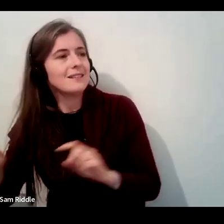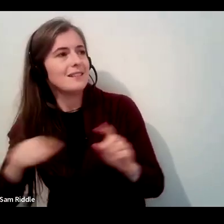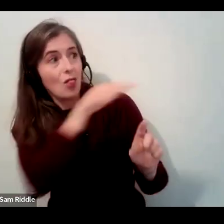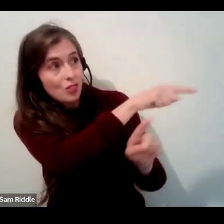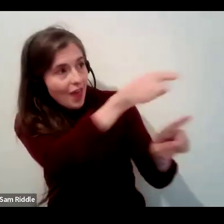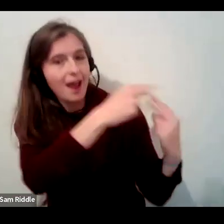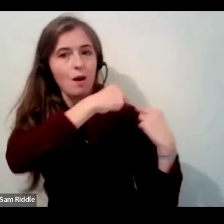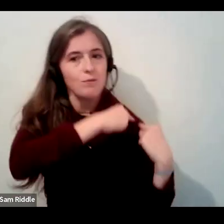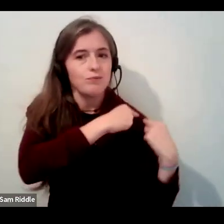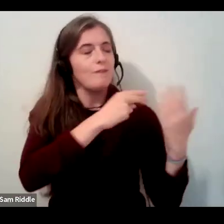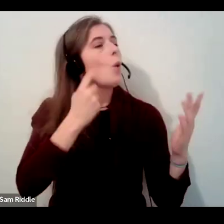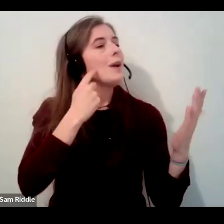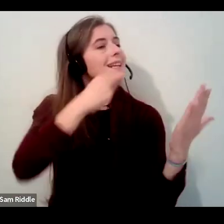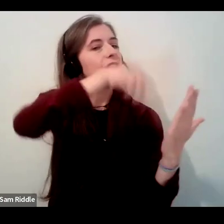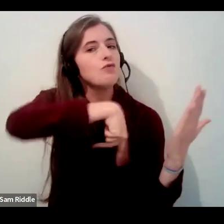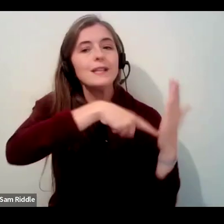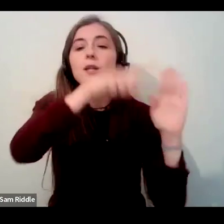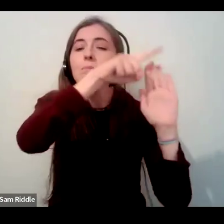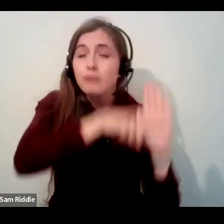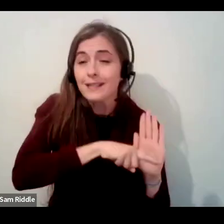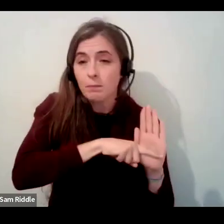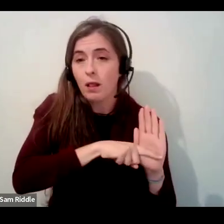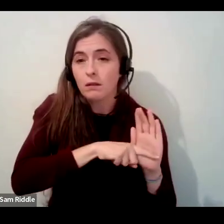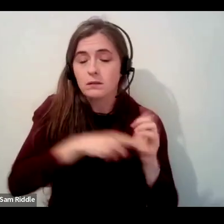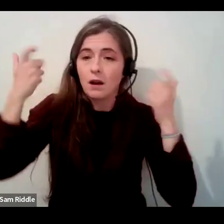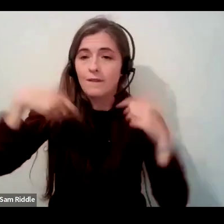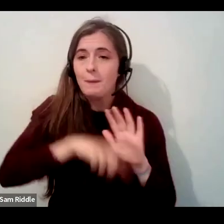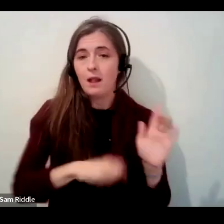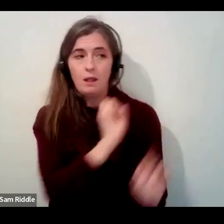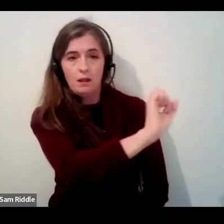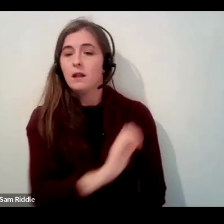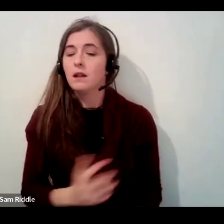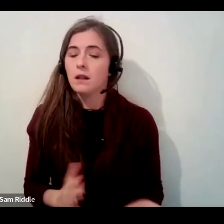principles at least for principles of the bill in easy read, so we can explain